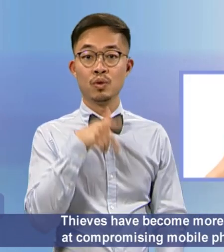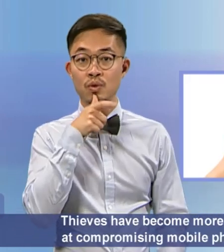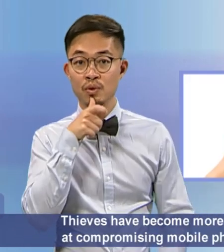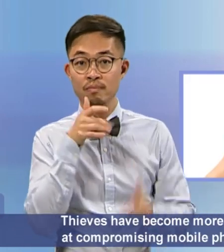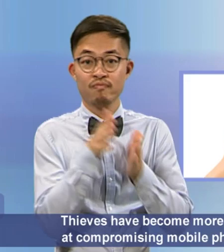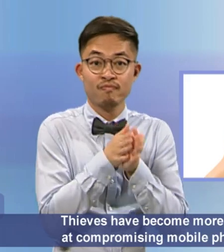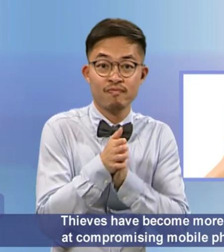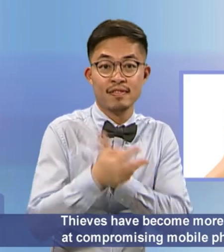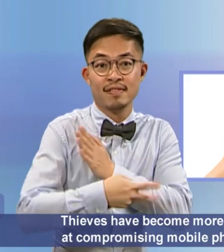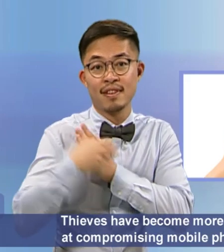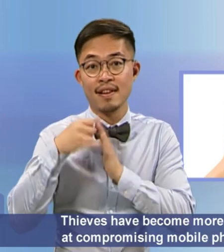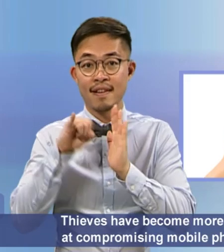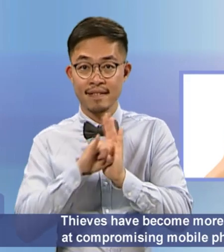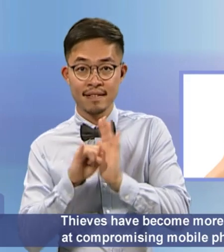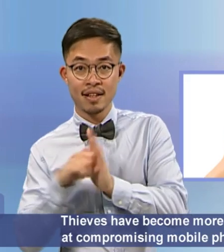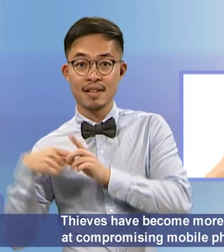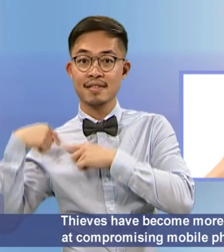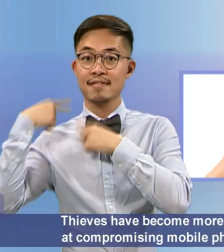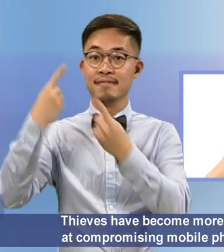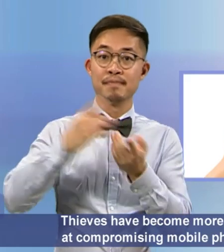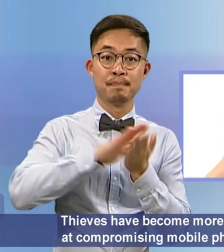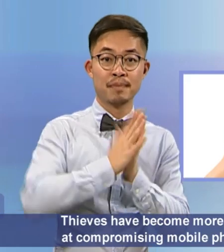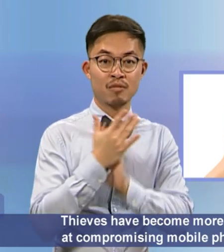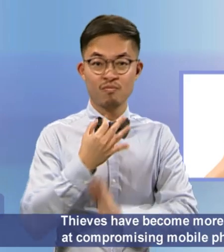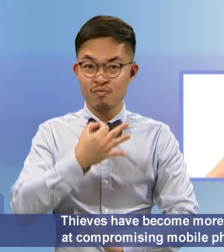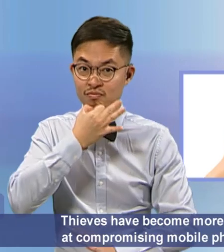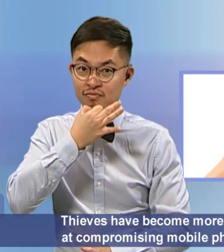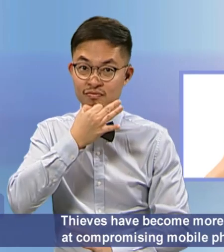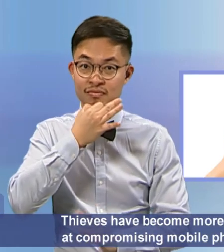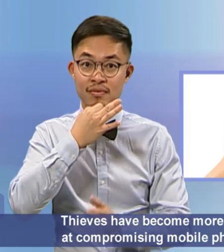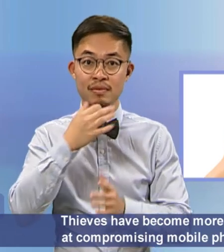Thieves have become more adept at compromising mobile phones.